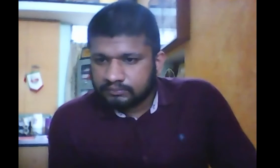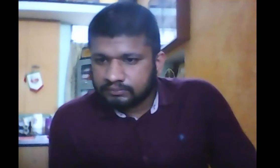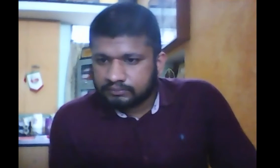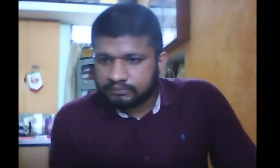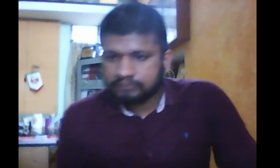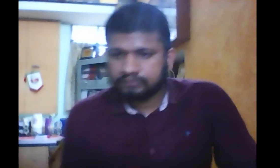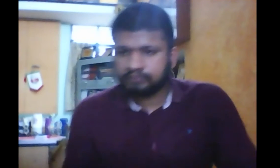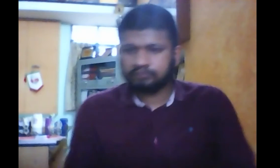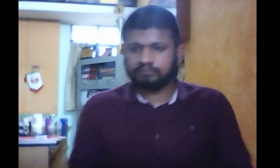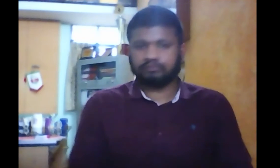Which of them do you like?